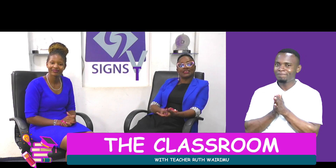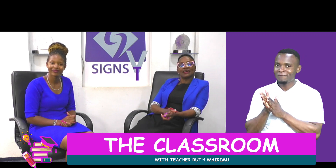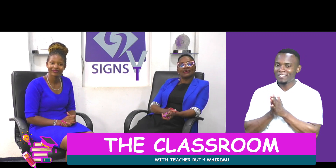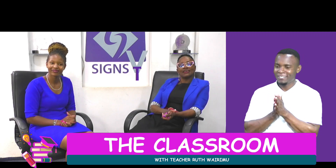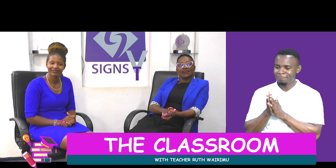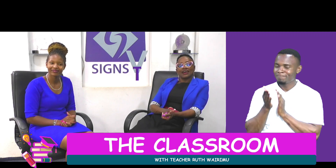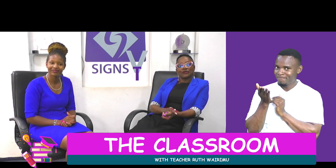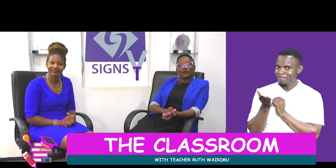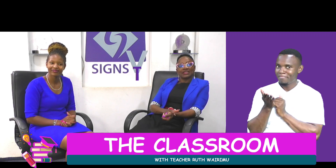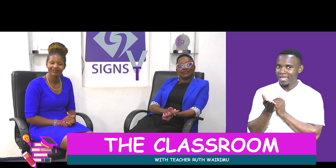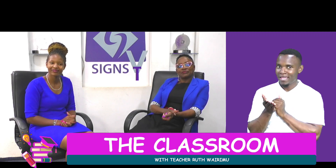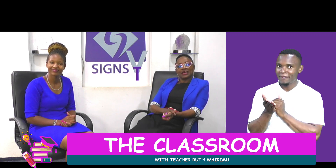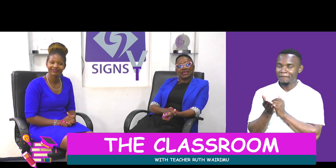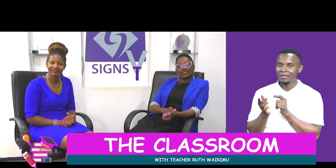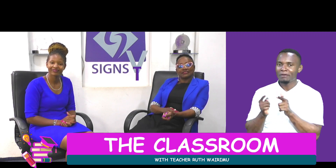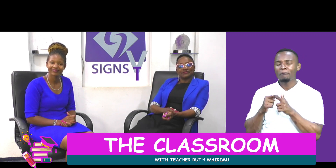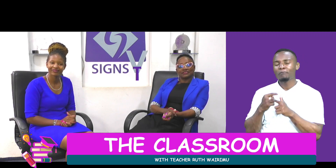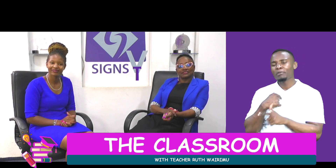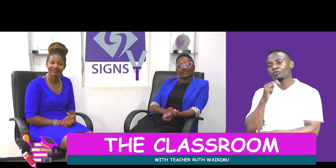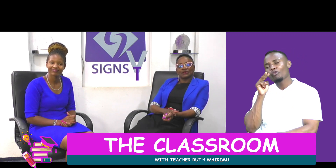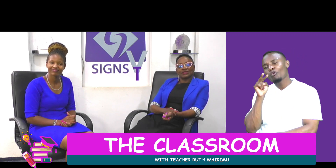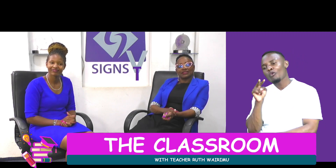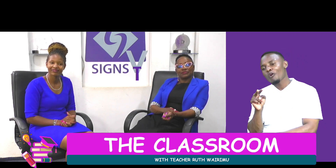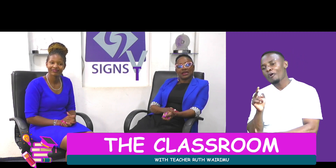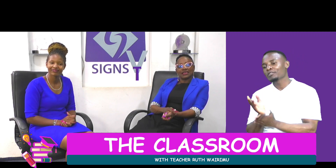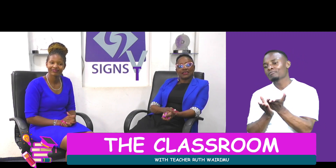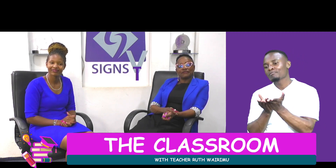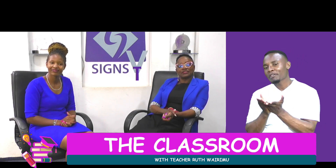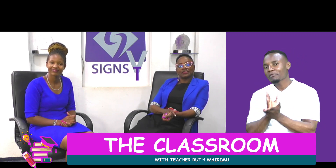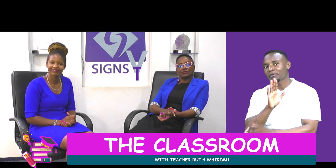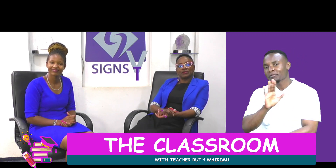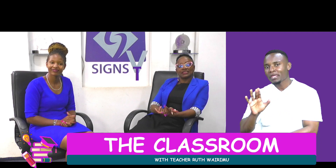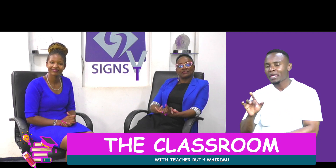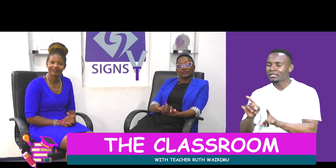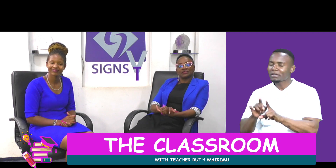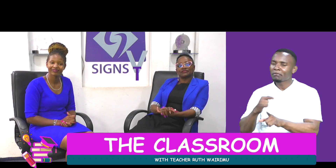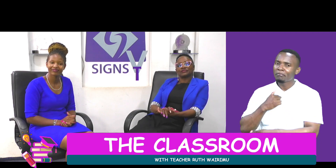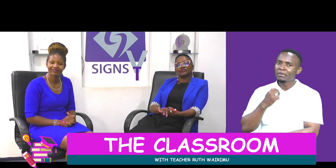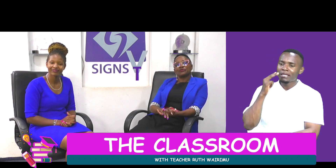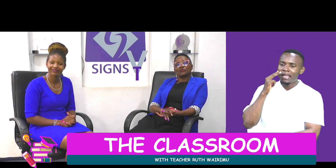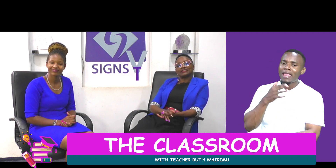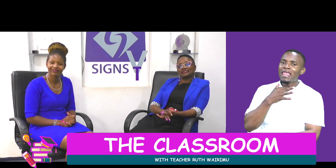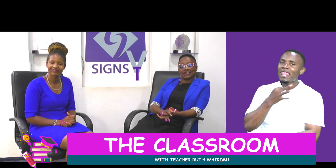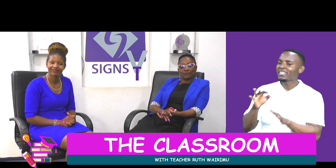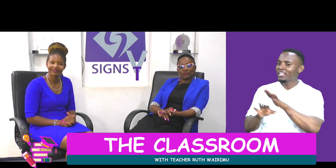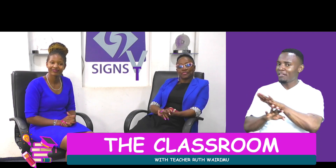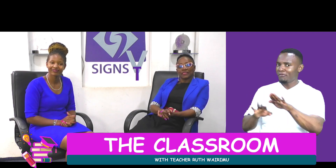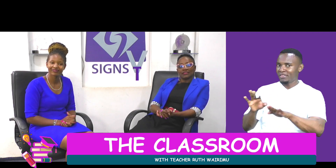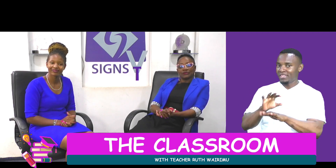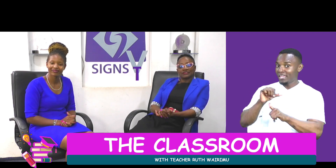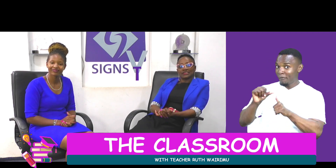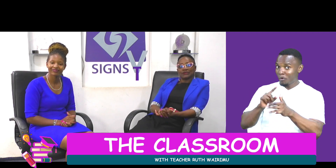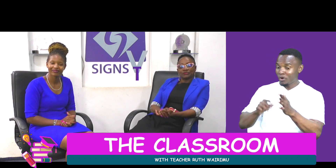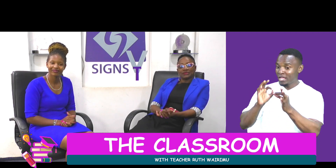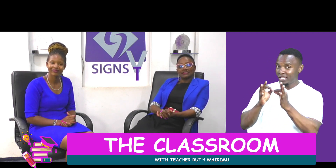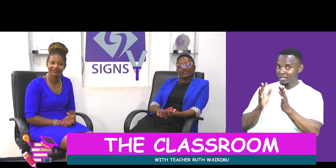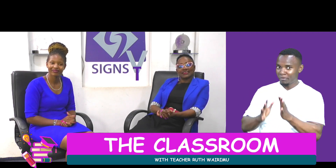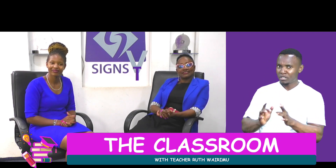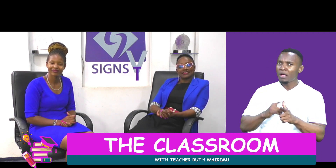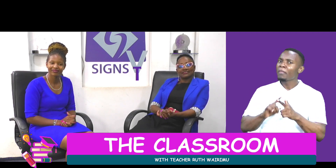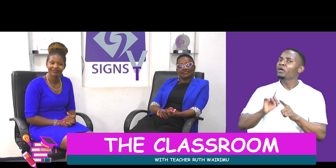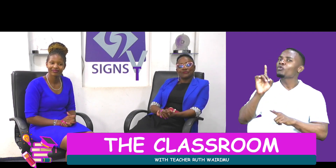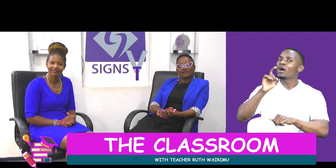zero there. I could admire the services, I could admire everything about the interpretation. So one time, there was an